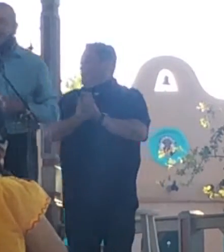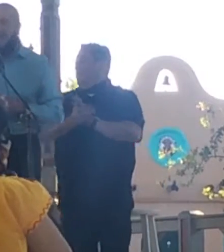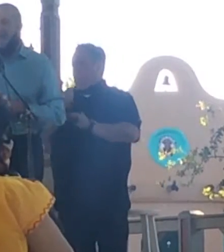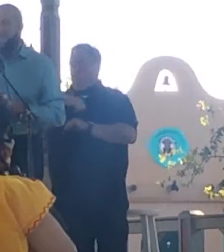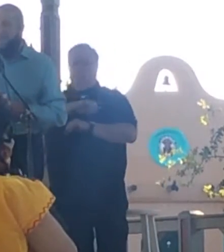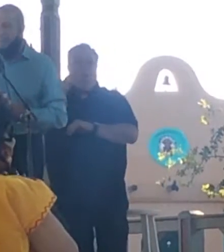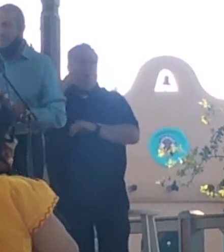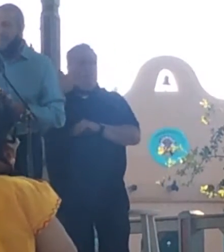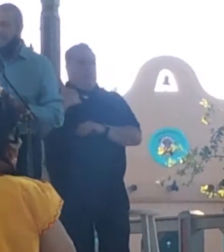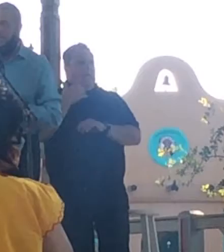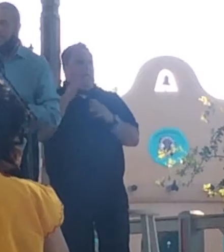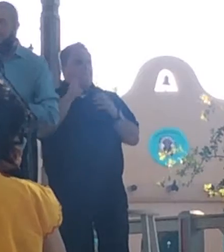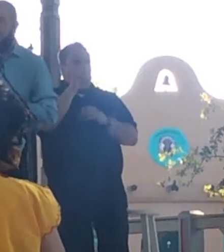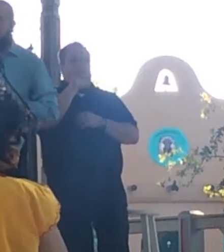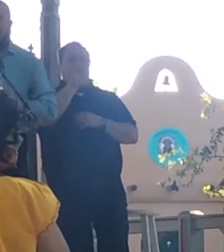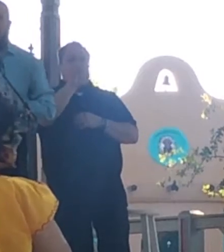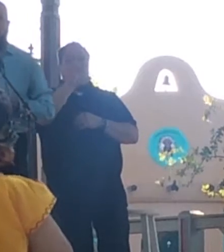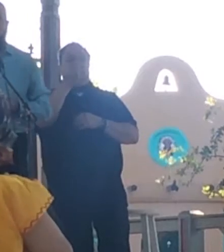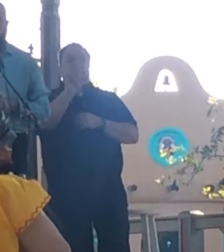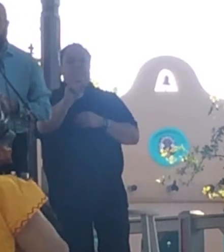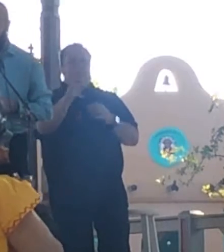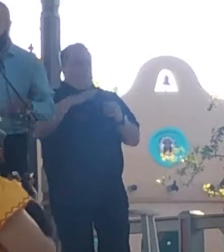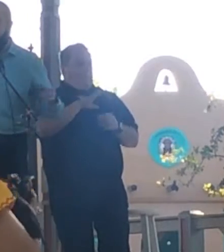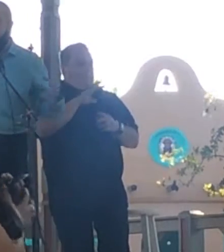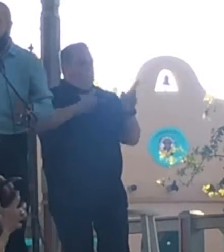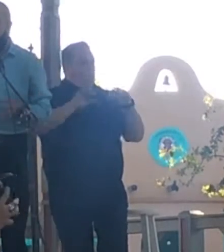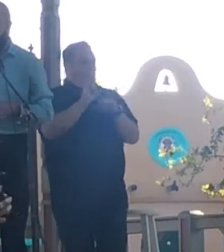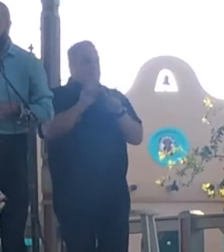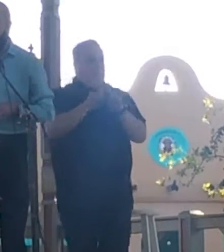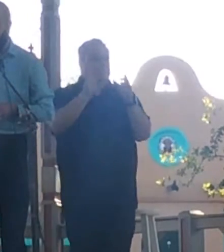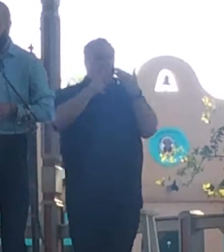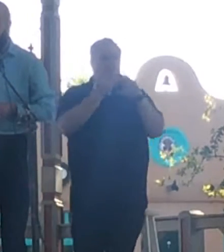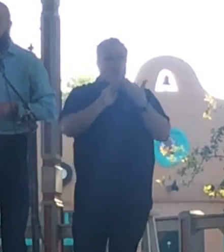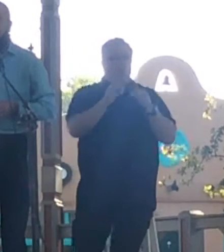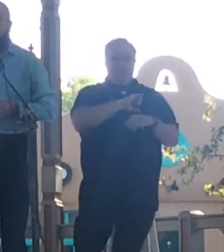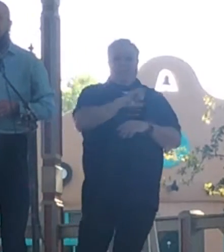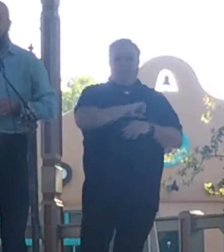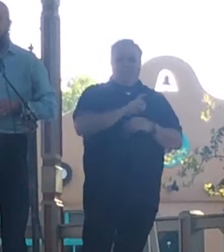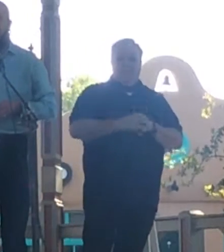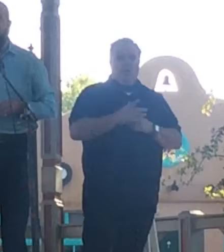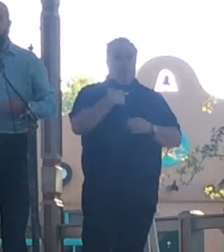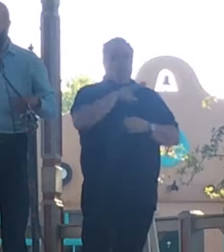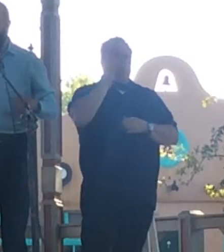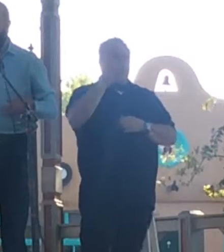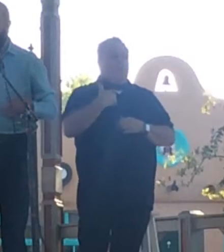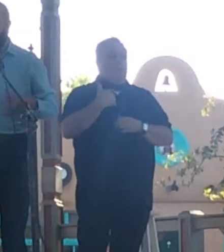We will have an oversight committee, we will have people working as a community policing, and we will